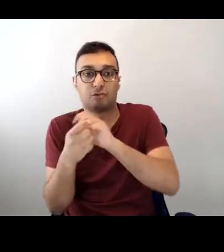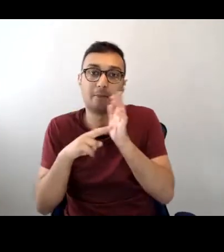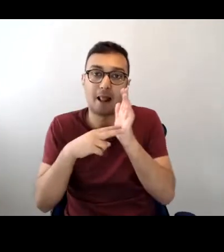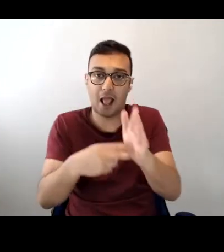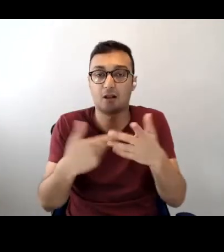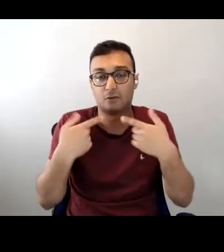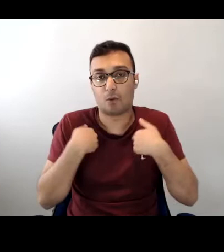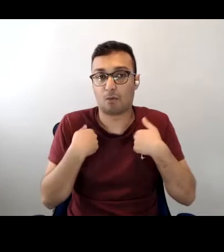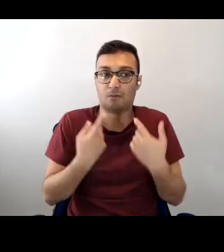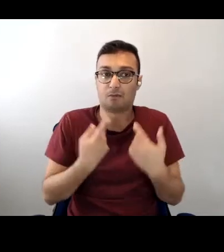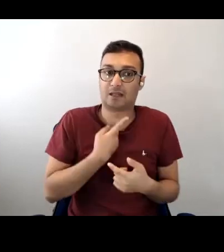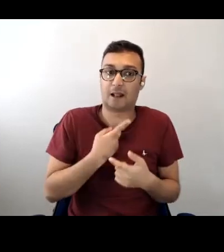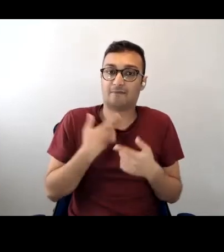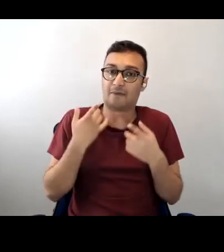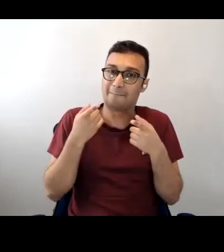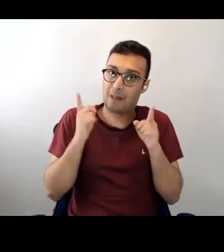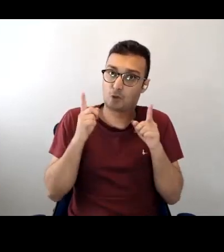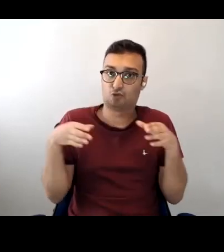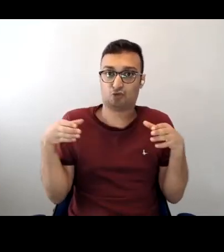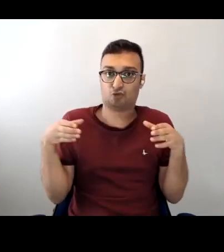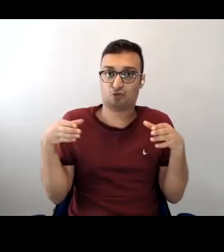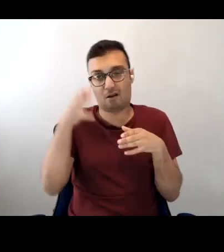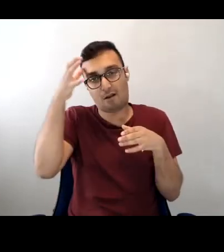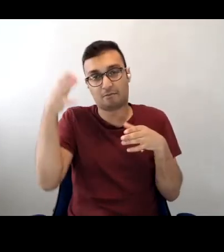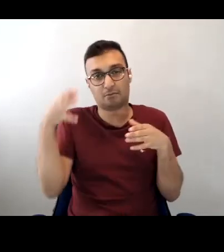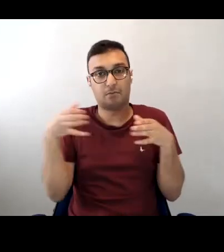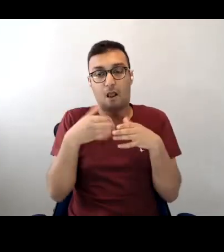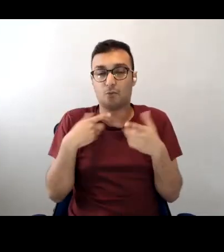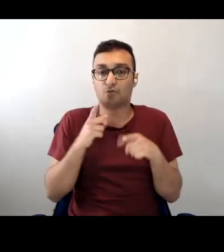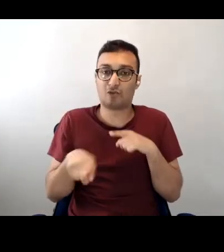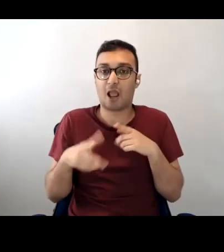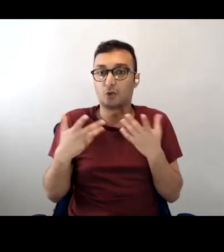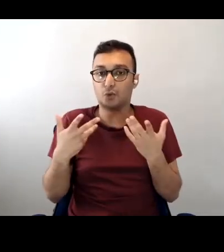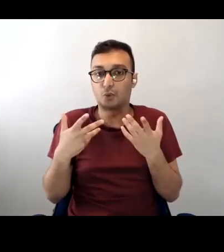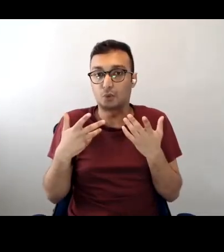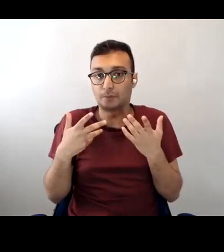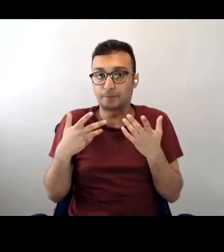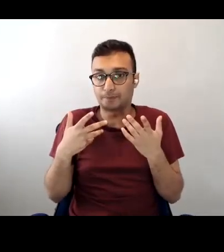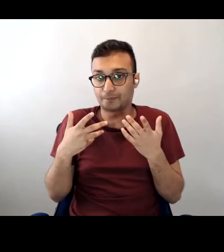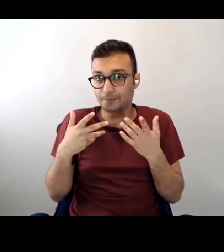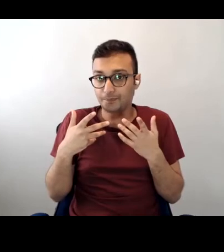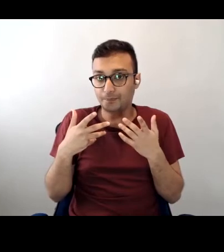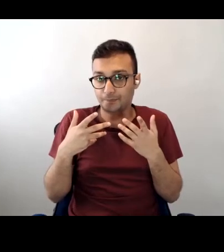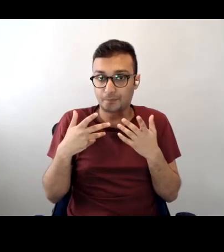tried to include the assistive technology and rehabilitation service of the national